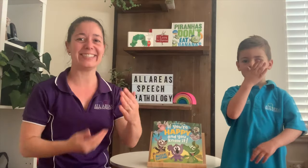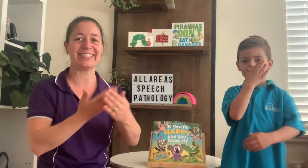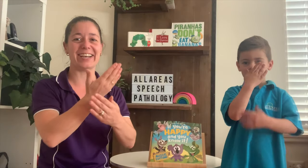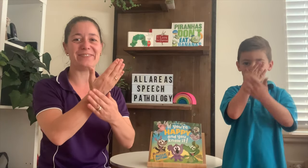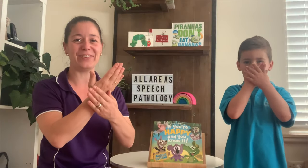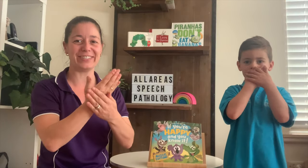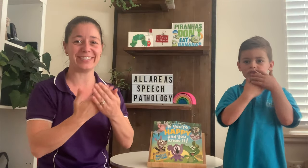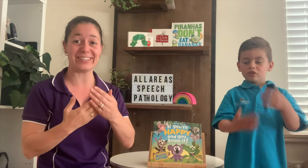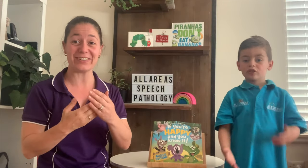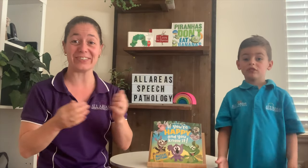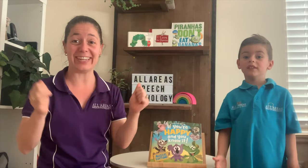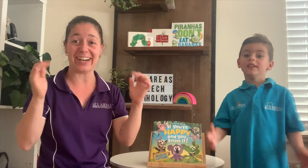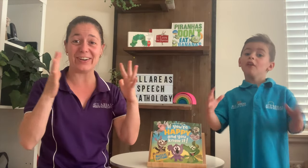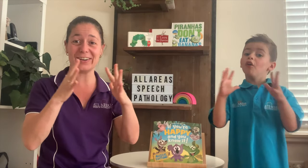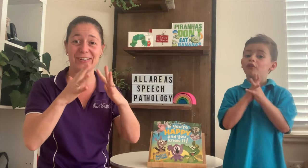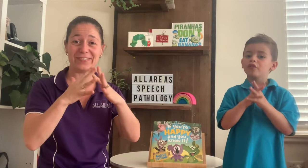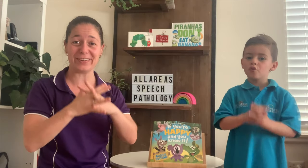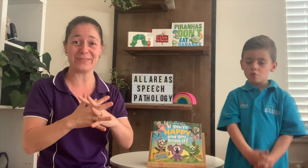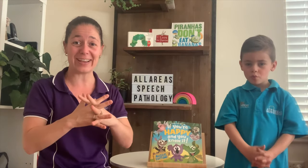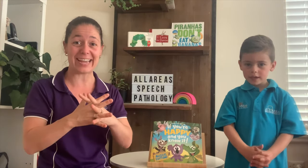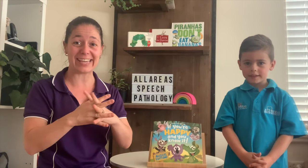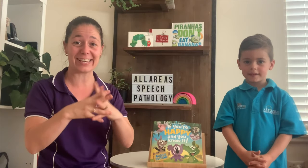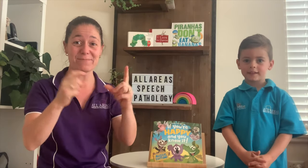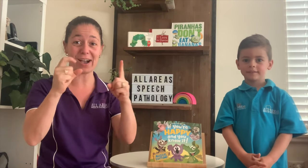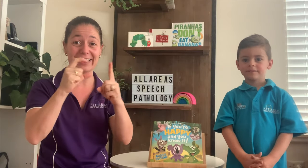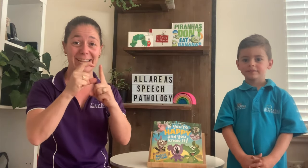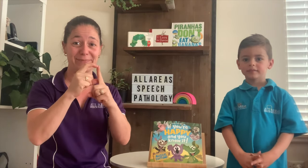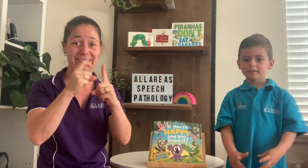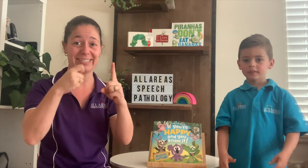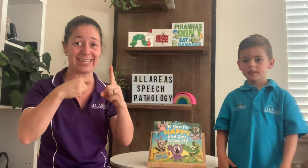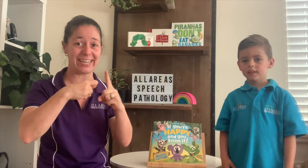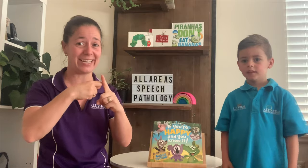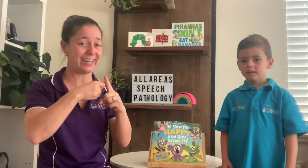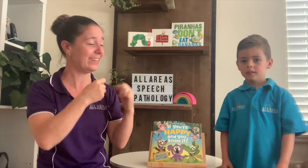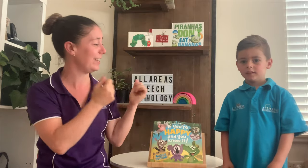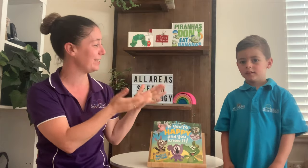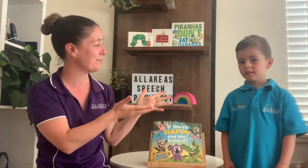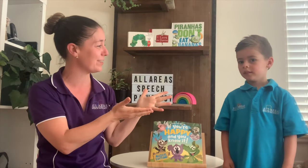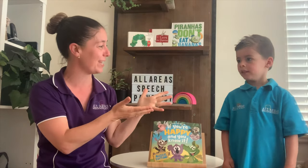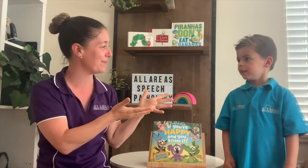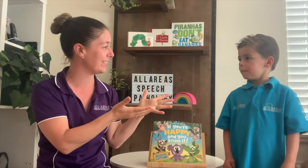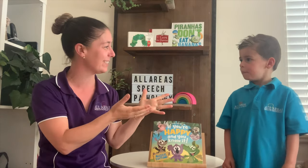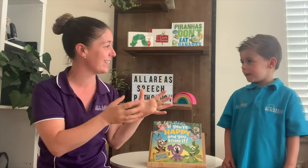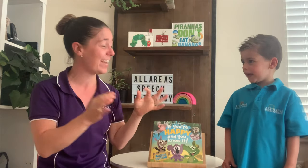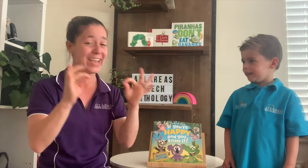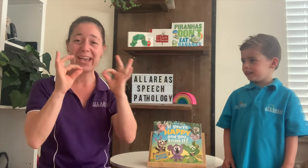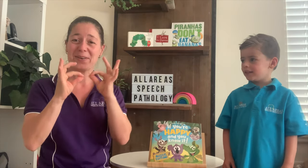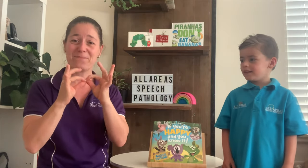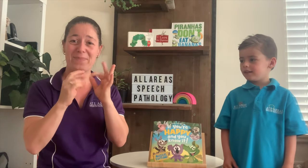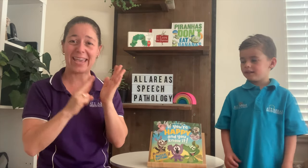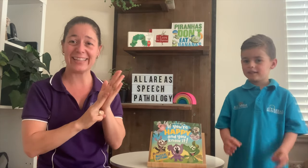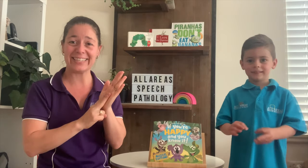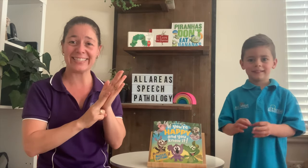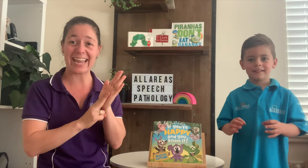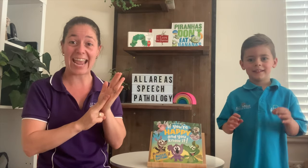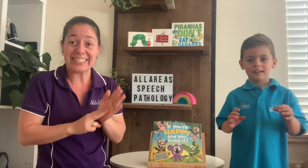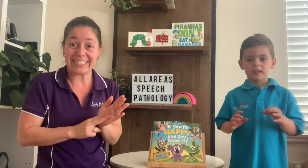it's time for Story of the Week. My name's Danica and your name is? Balin. Balin, and